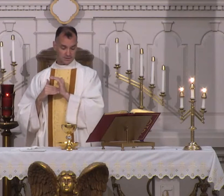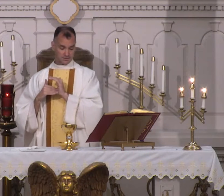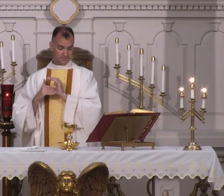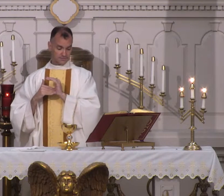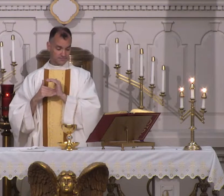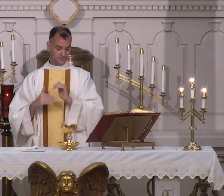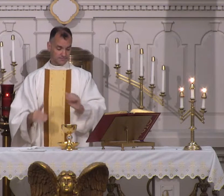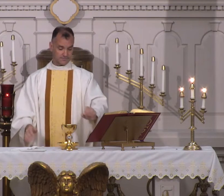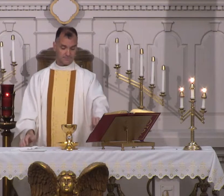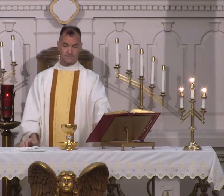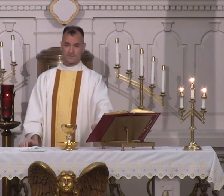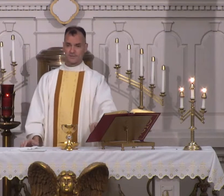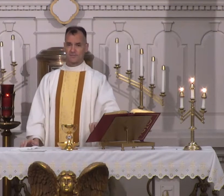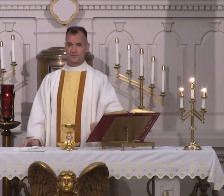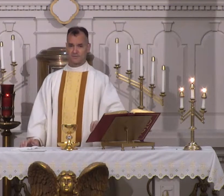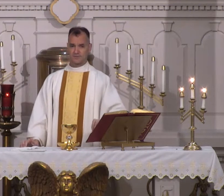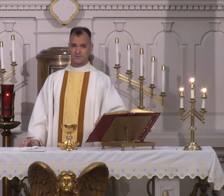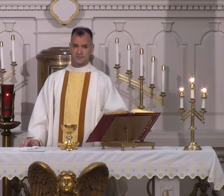Christ.